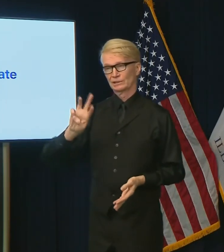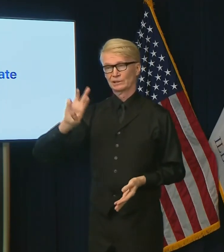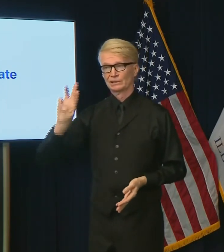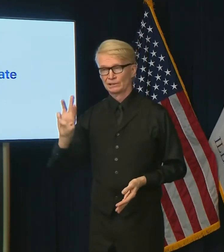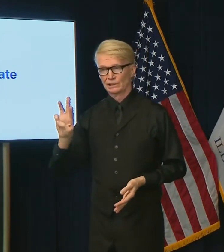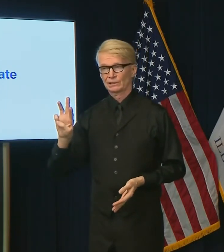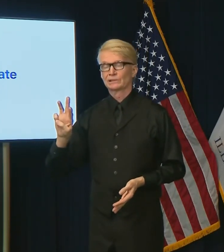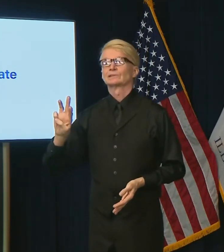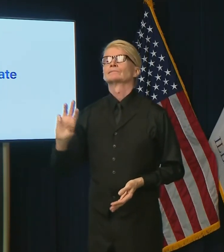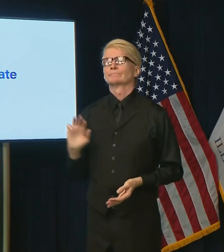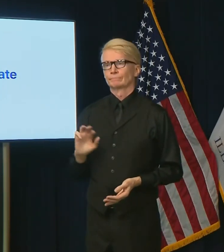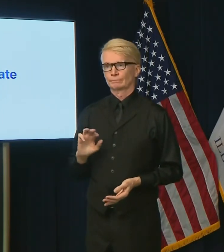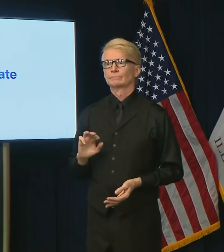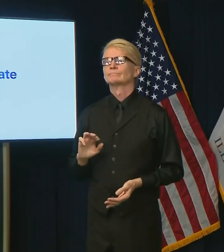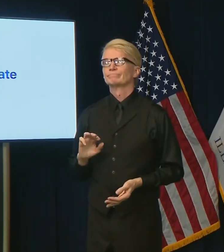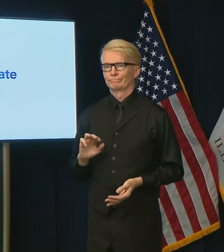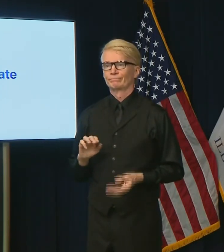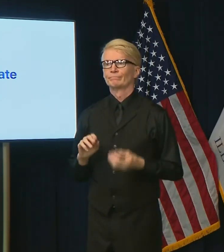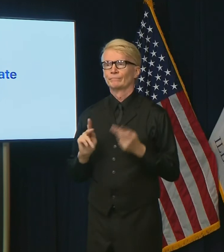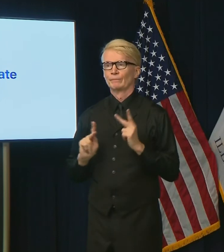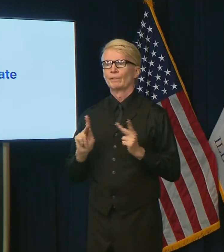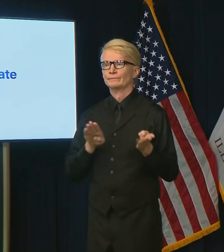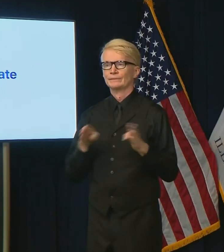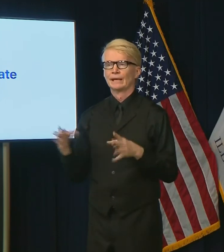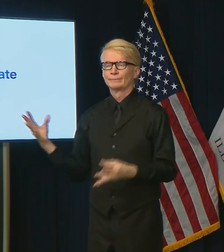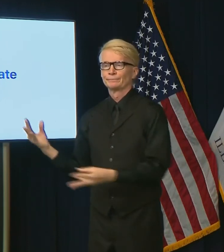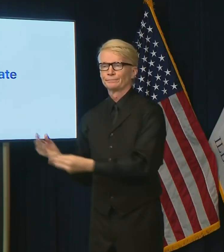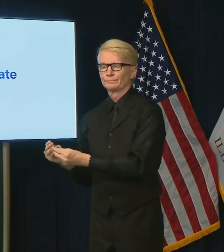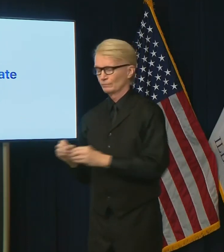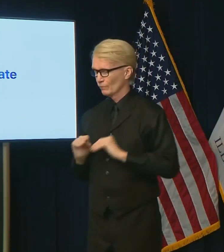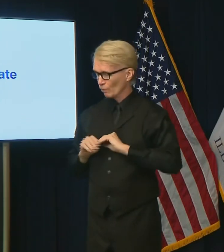13,666 individuals lost. Overnight,